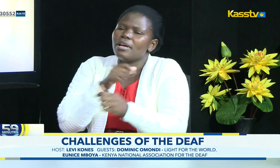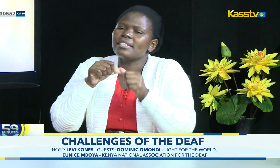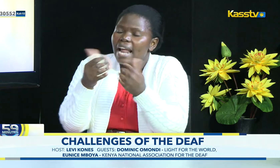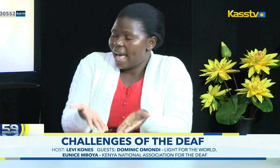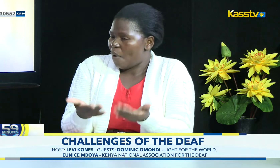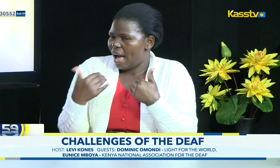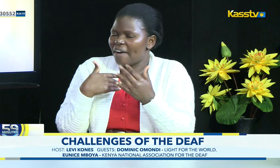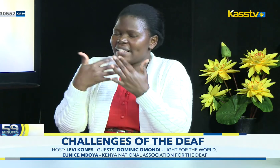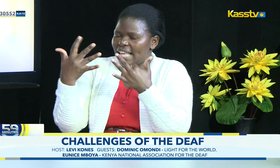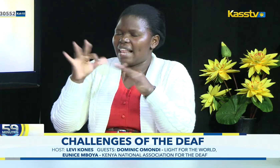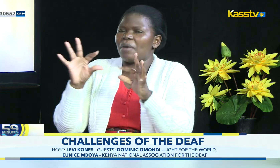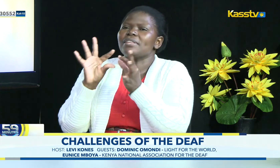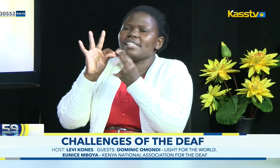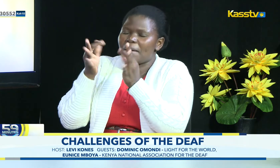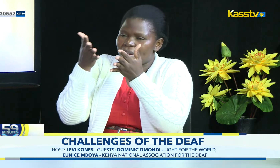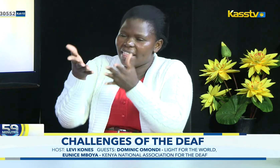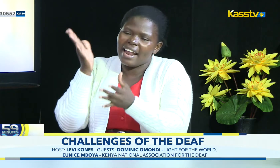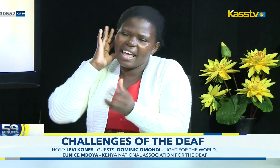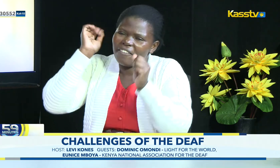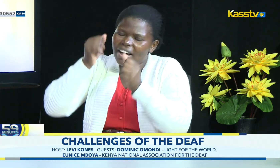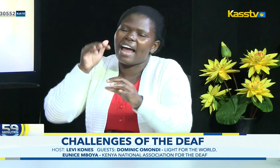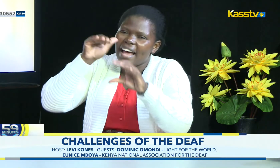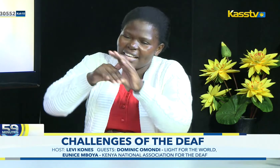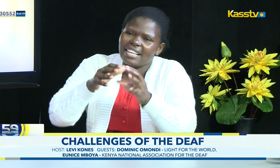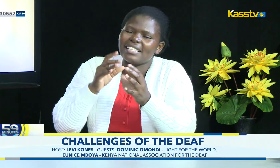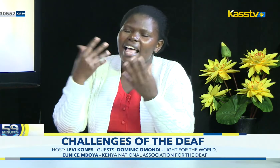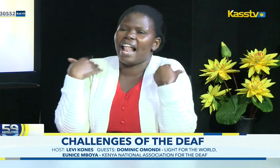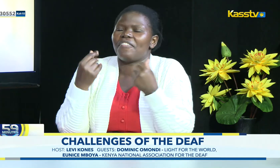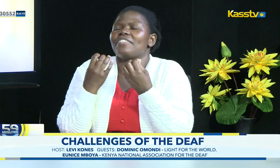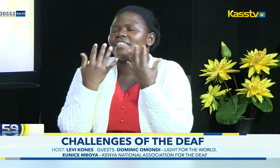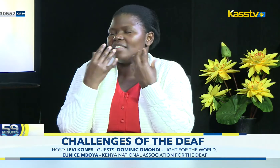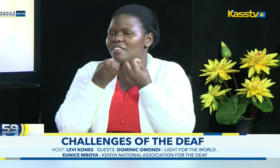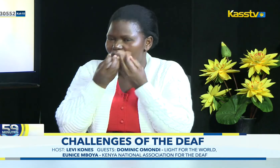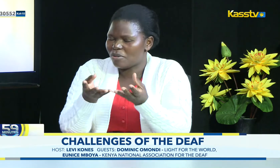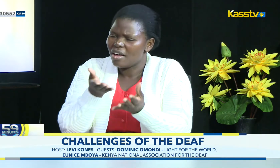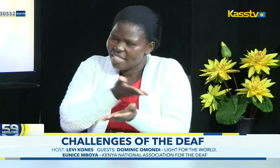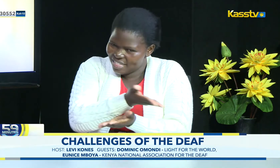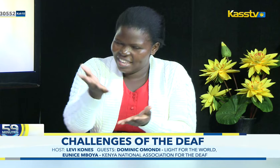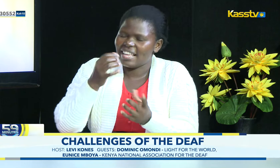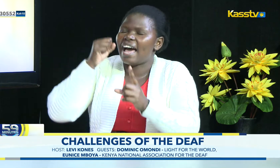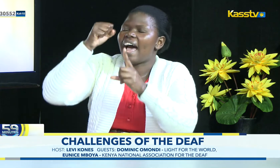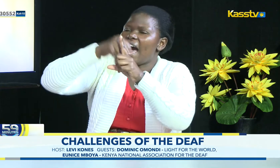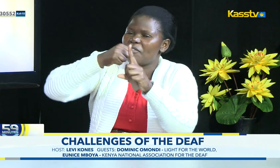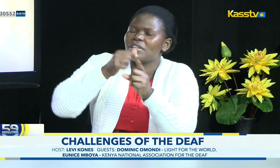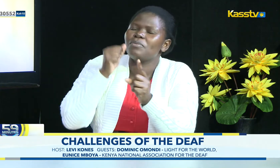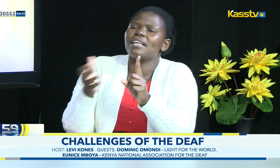So you can also go to, like, for instance, the National Hospital, right? We will need, like, to have that access to